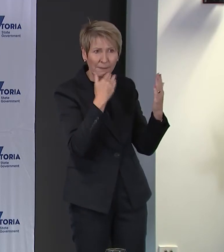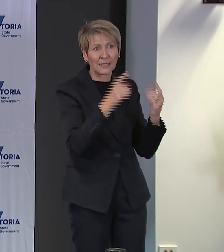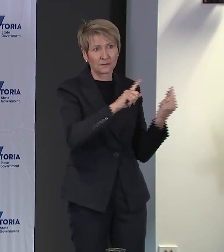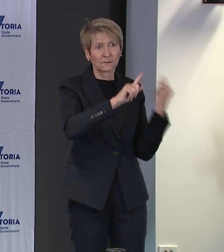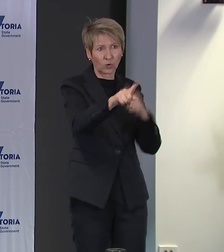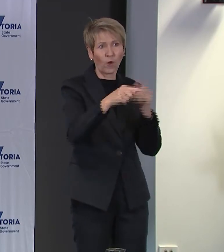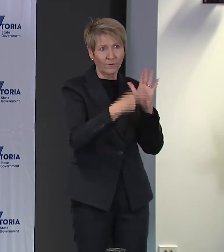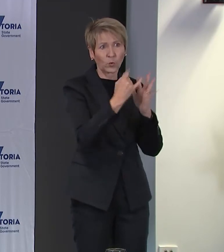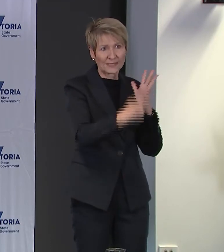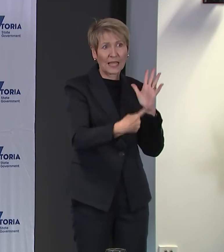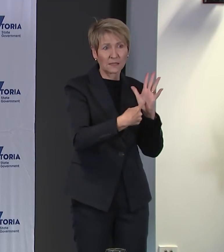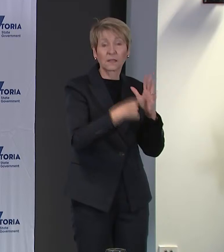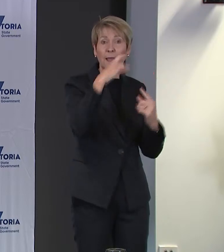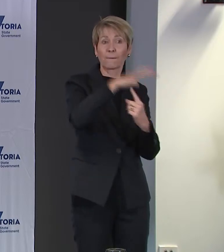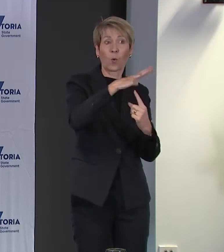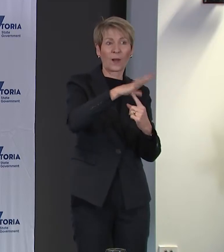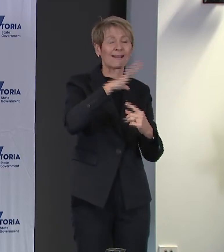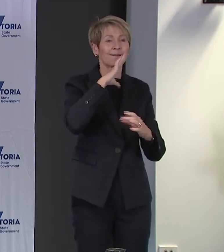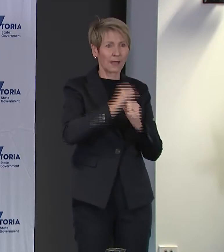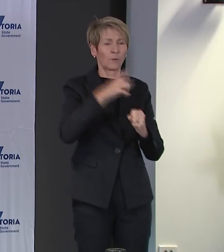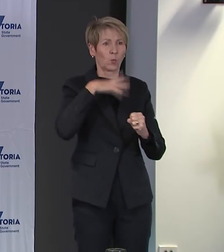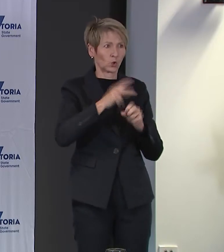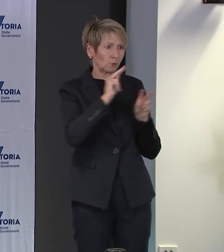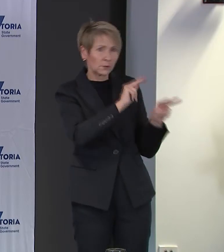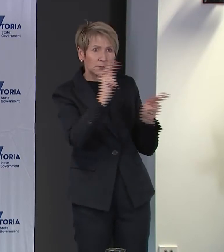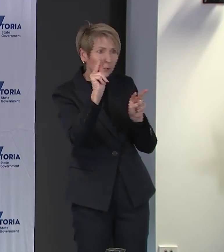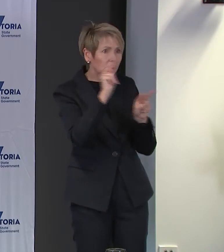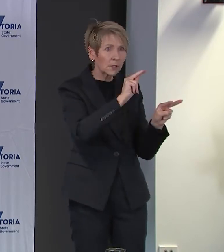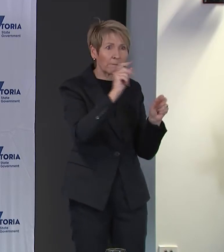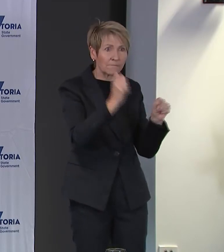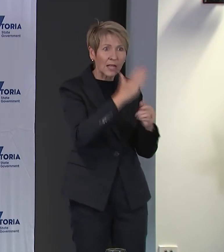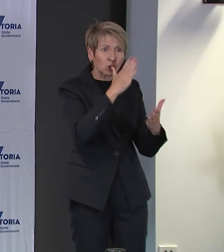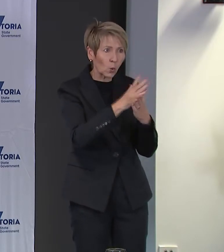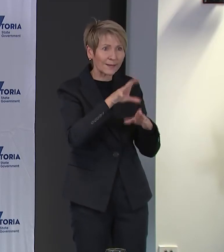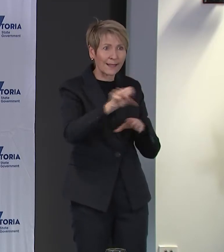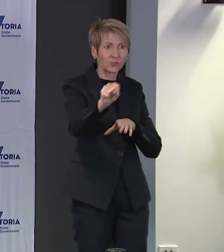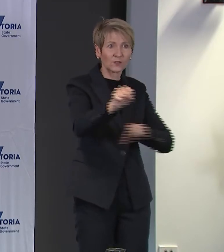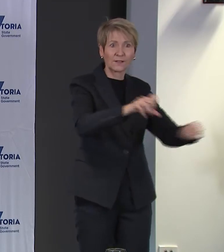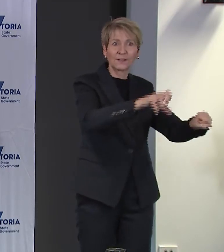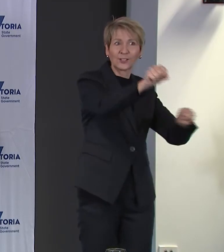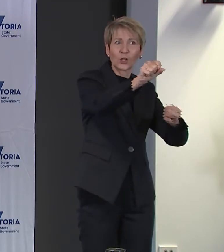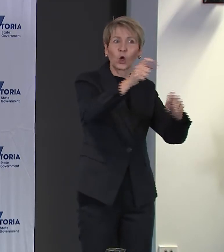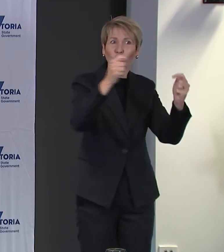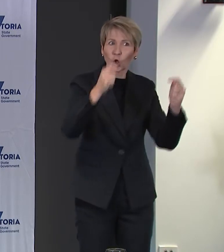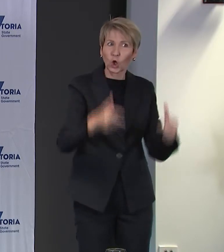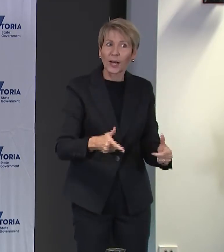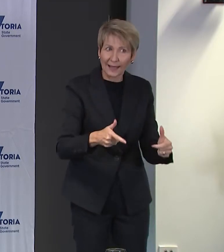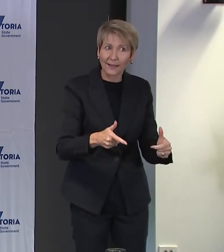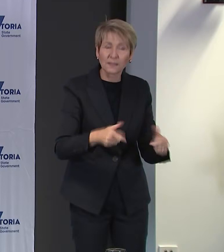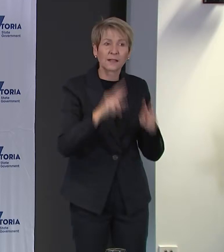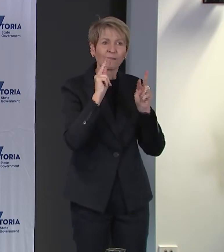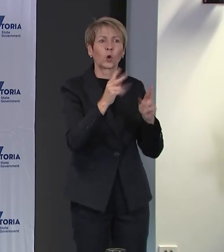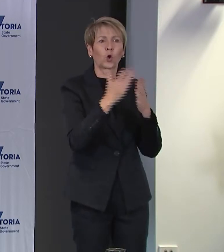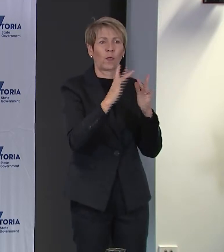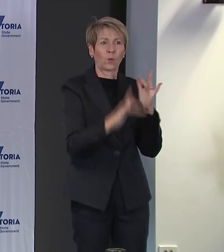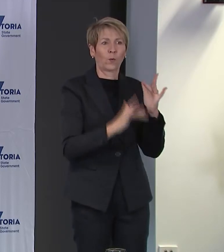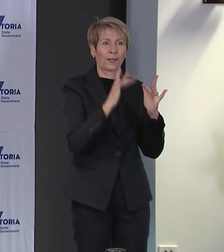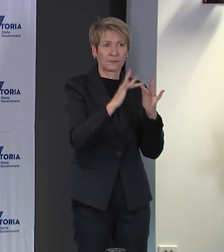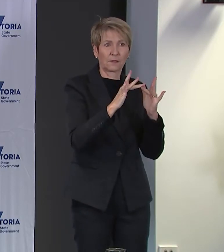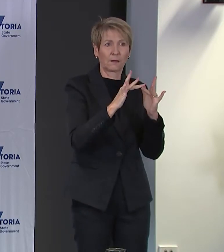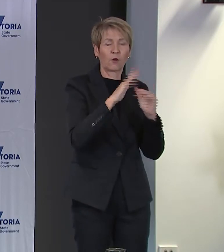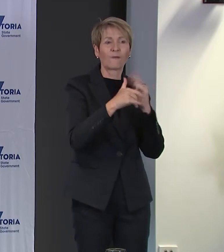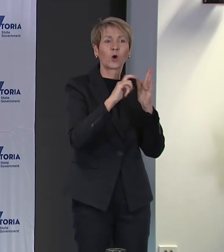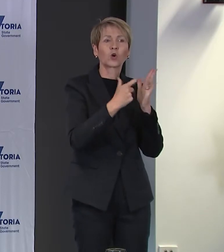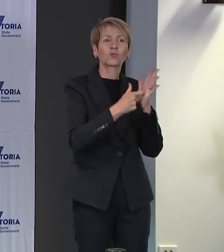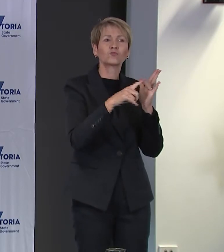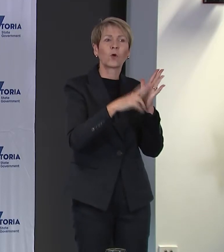running it to ground. We would really like to make sure that over the next few days, we use these precious days well to establish whether there's any other change of transmission out